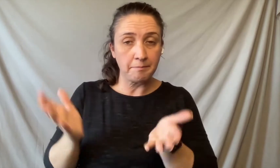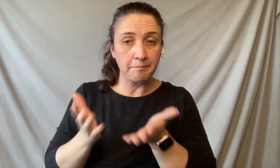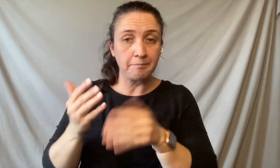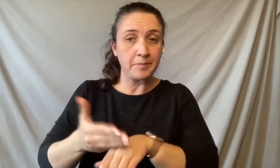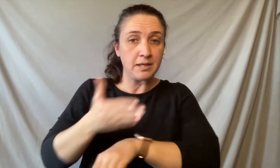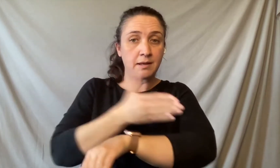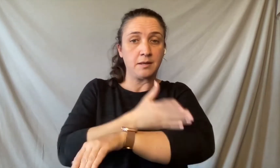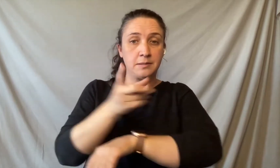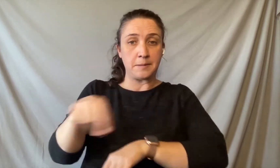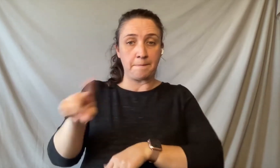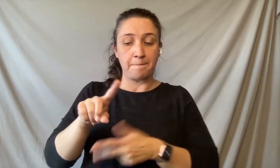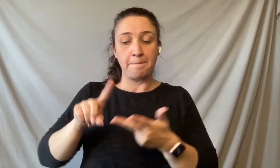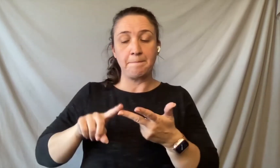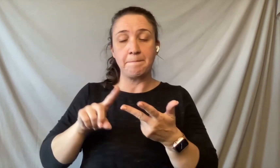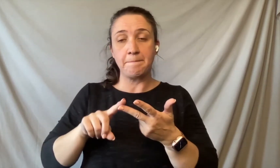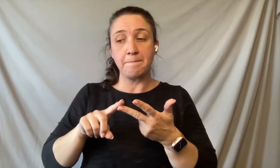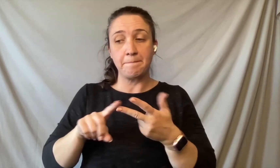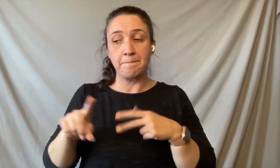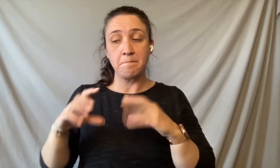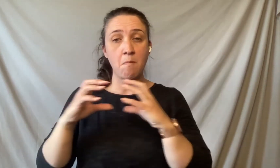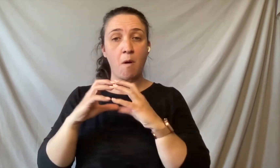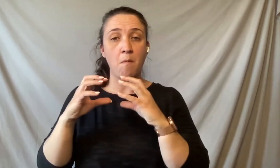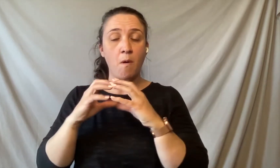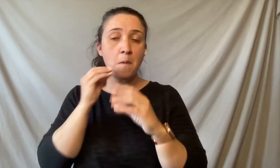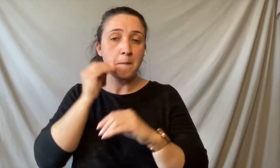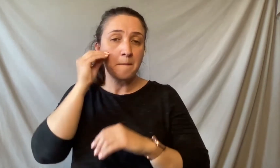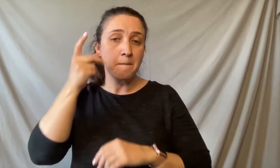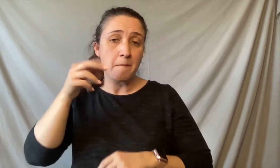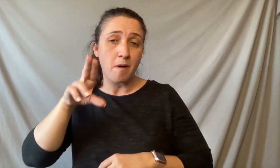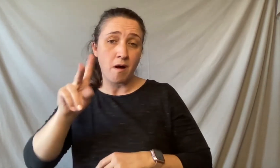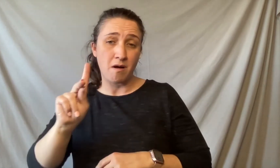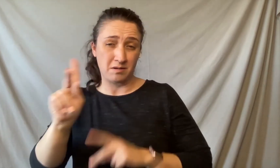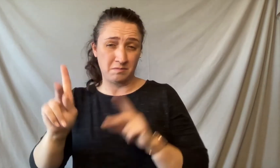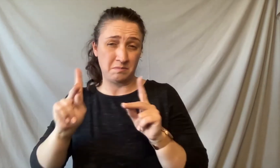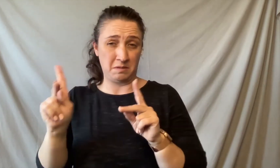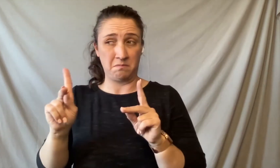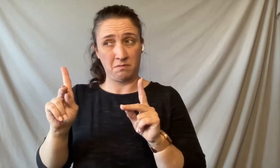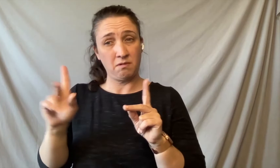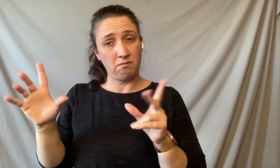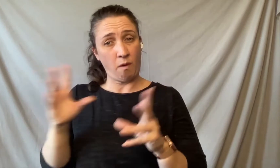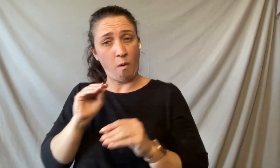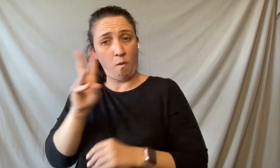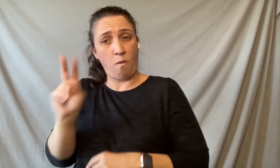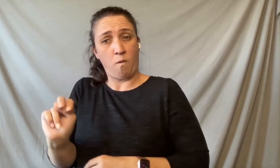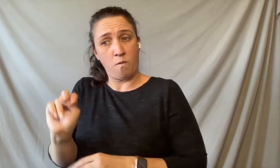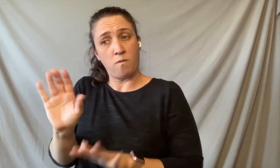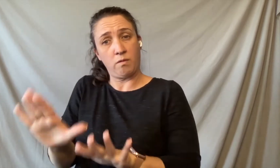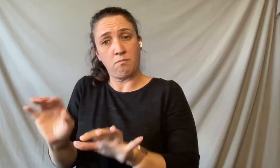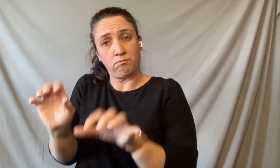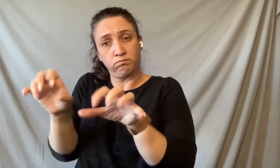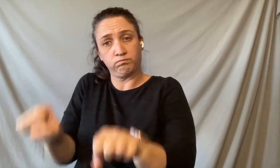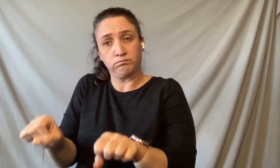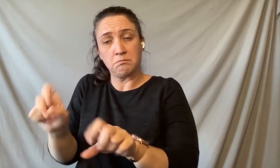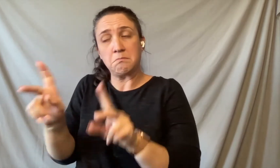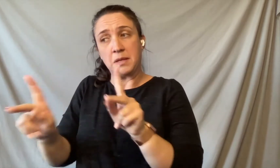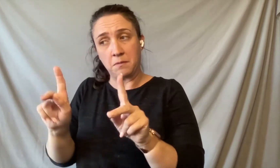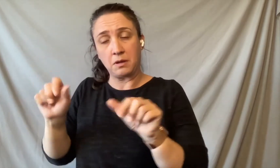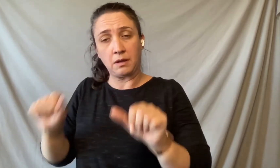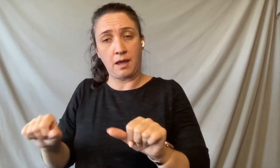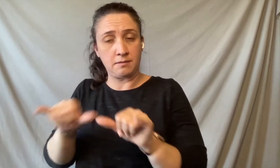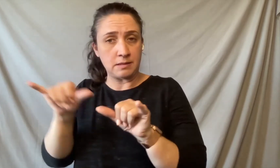Resident-owned mobile home parks, having to do with whatever it is to keep people in those homes.